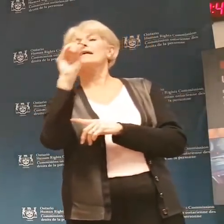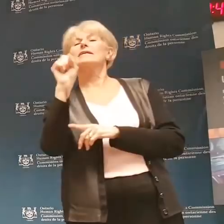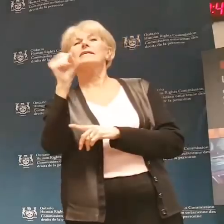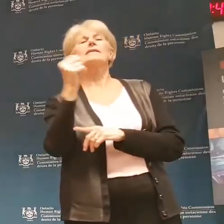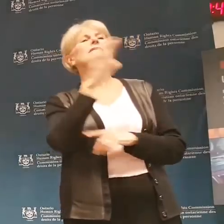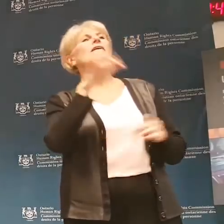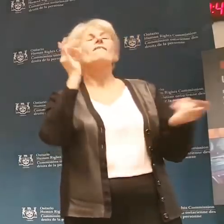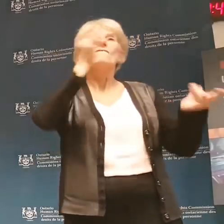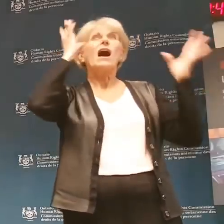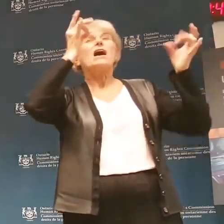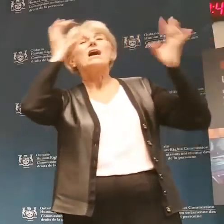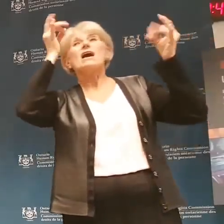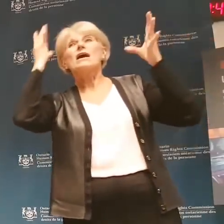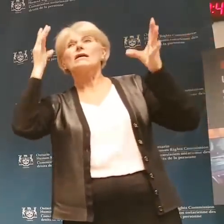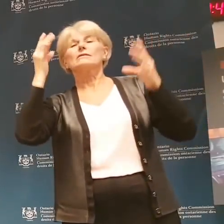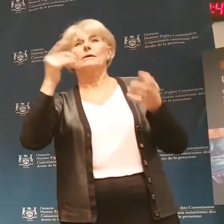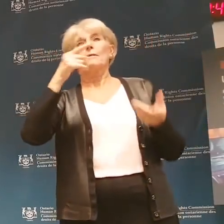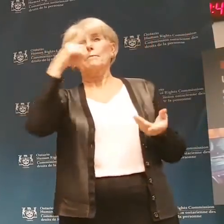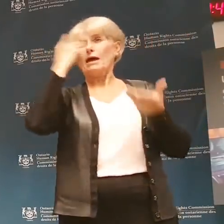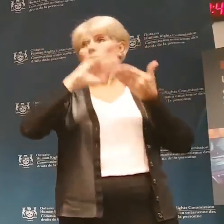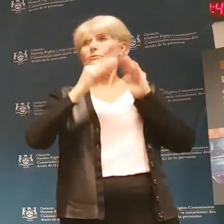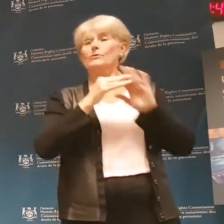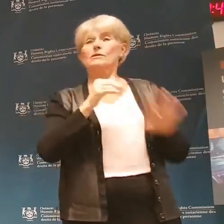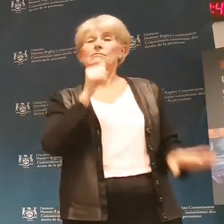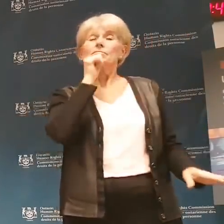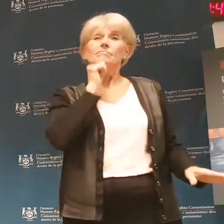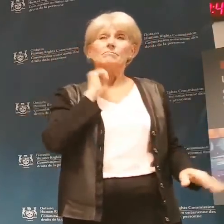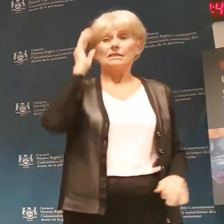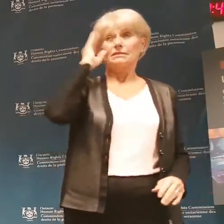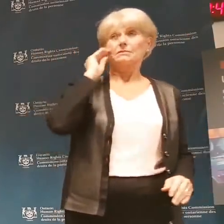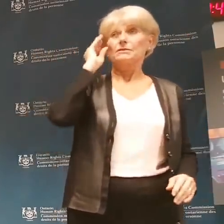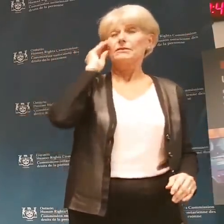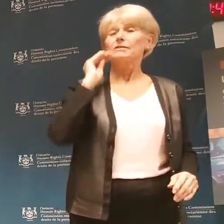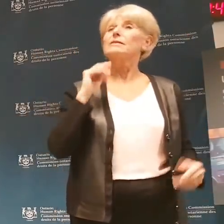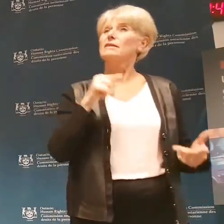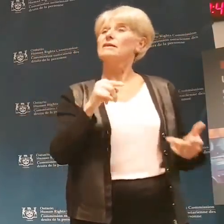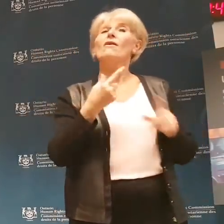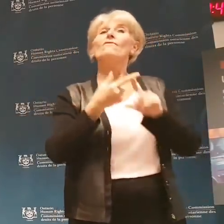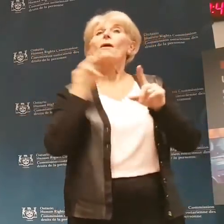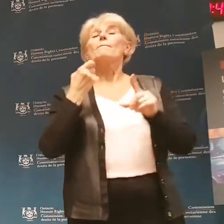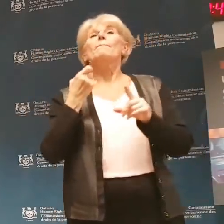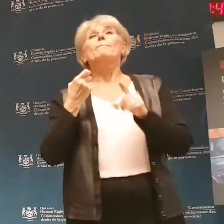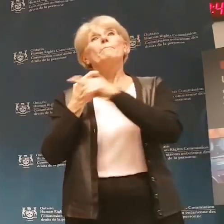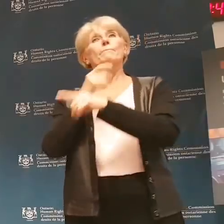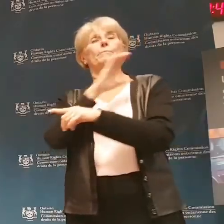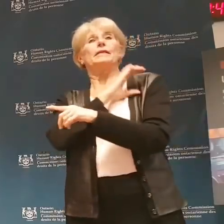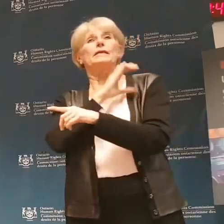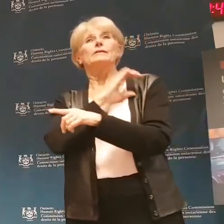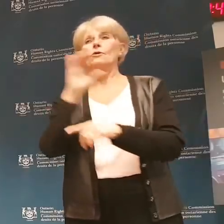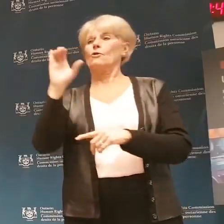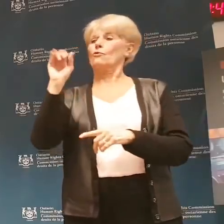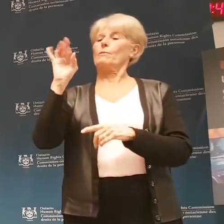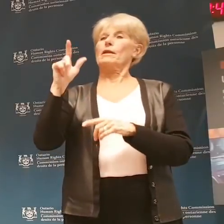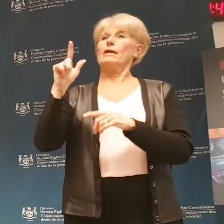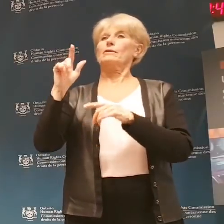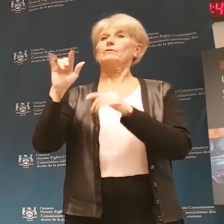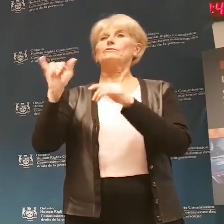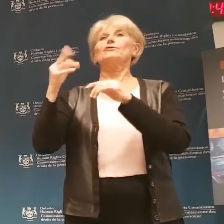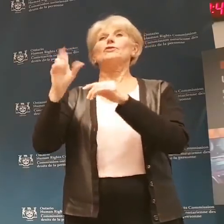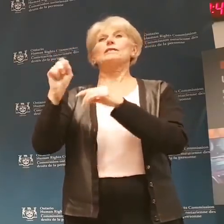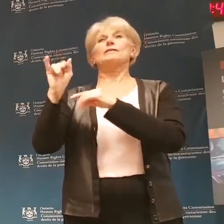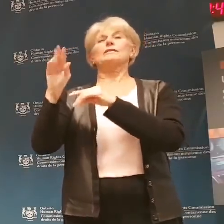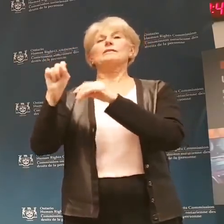violence the black community experienced came from the police and the criminal justice system